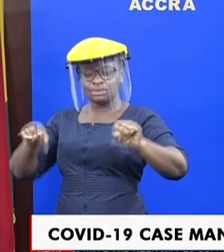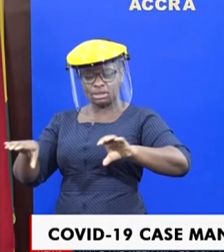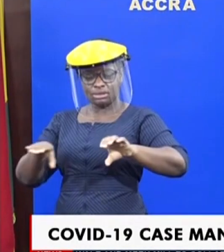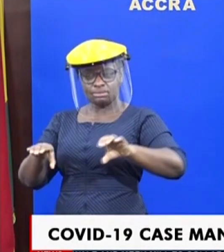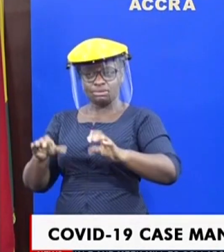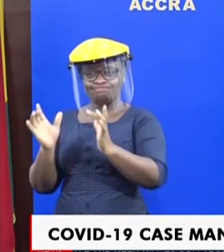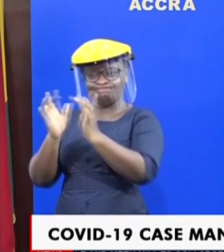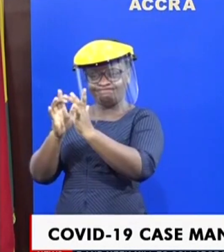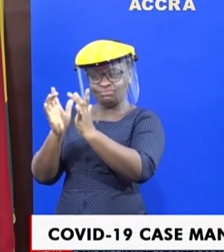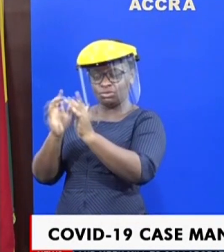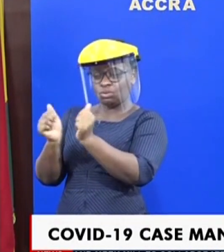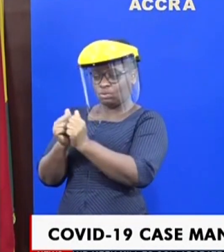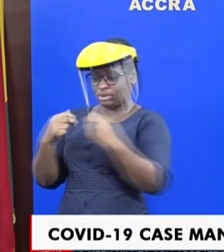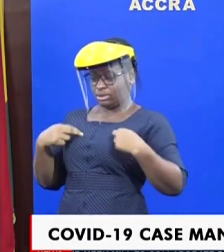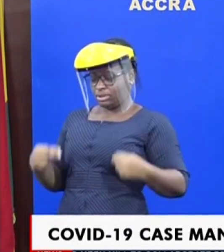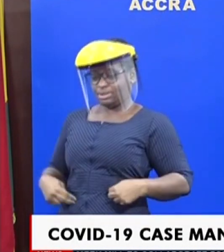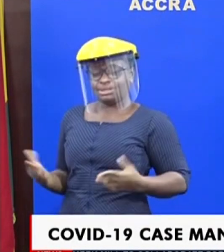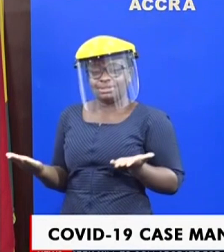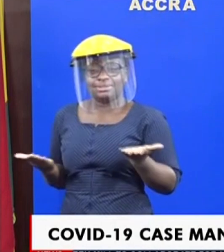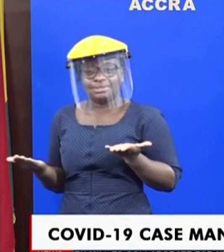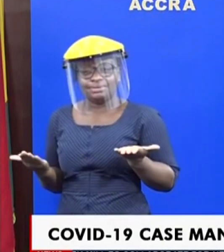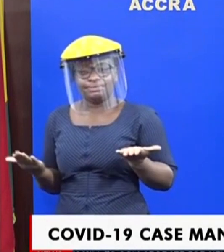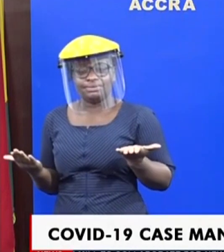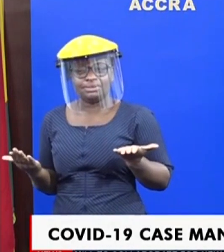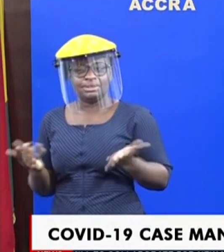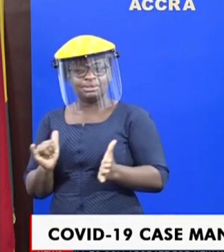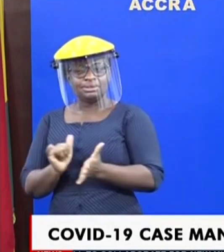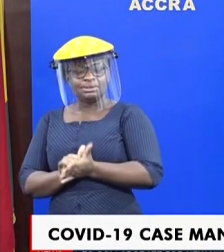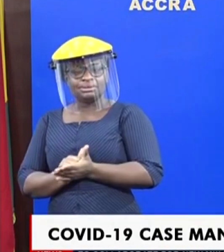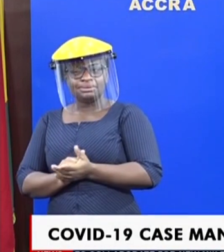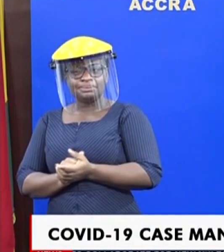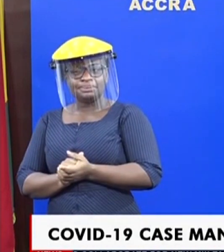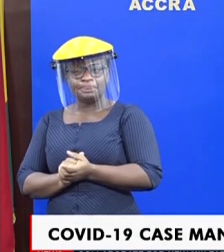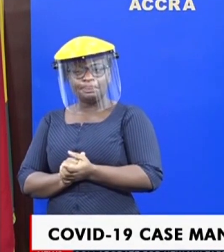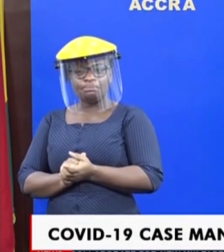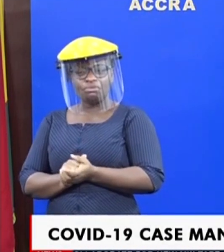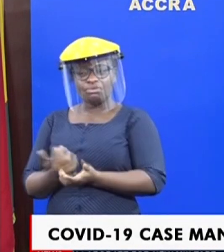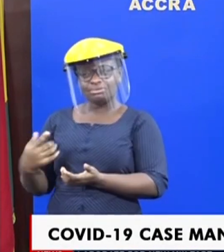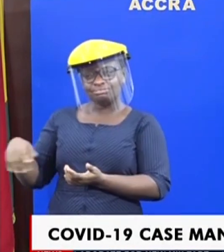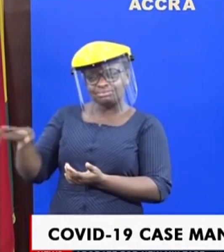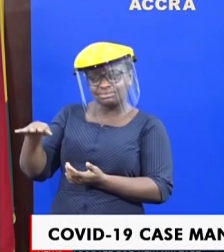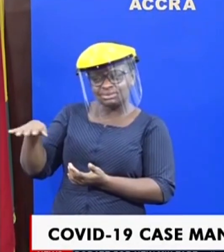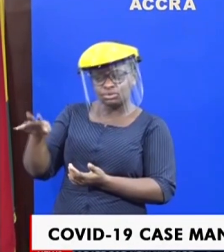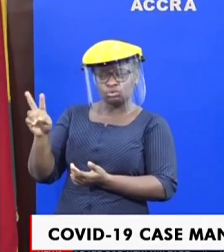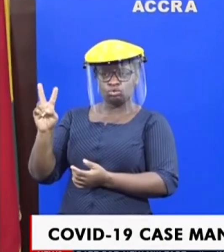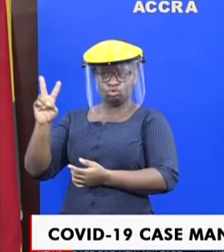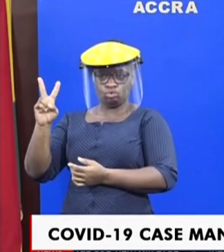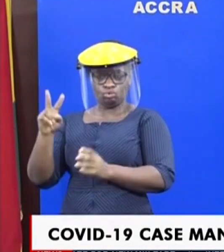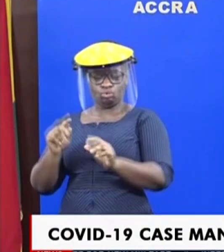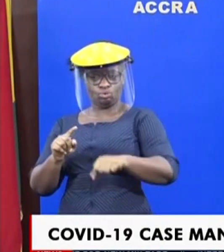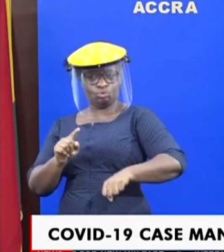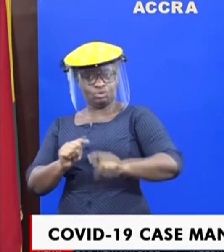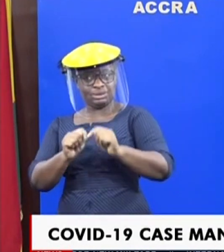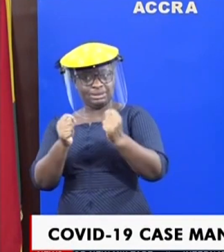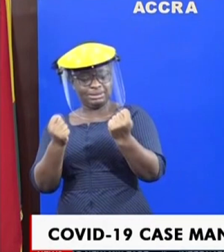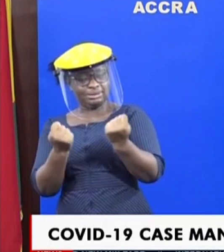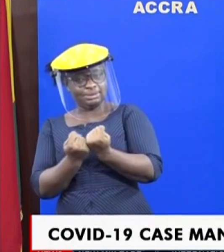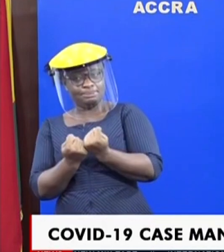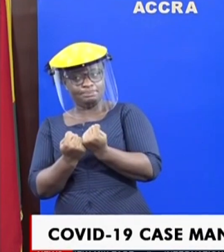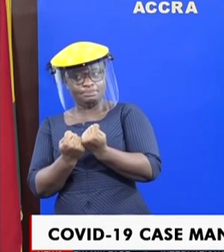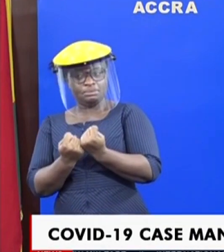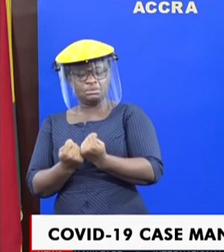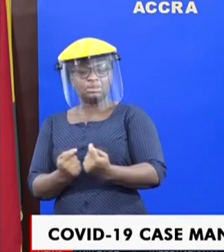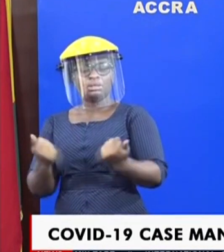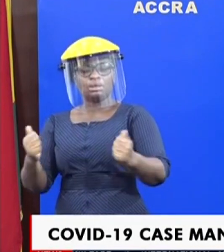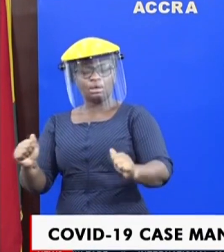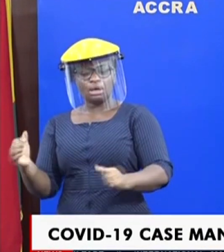consultation with the Ghana Health Service that for these two teams, they